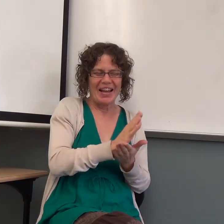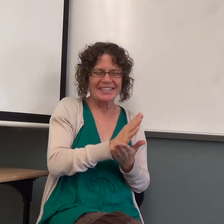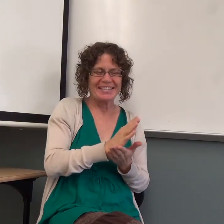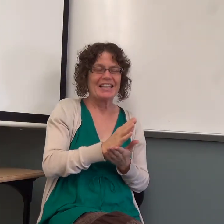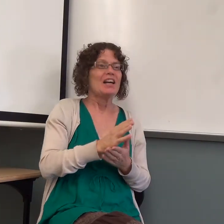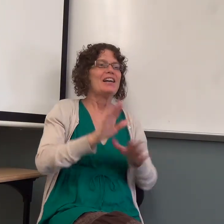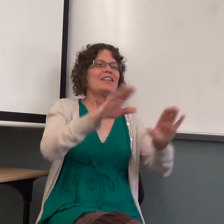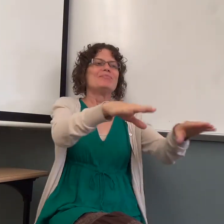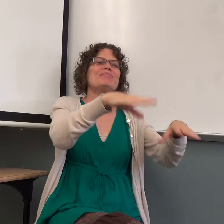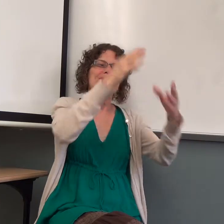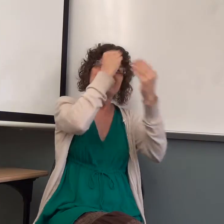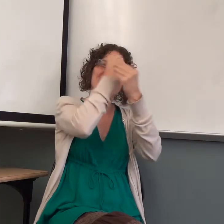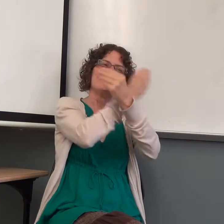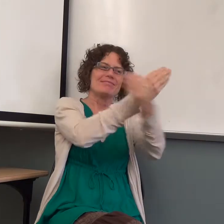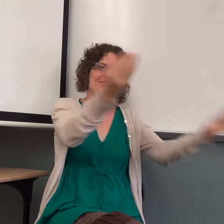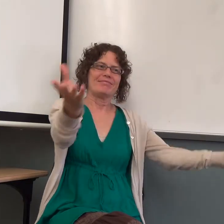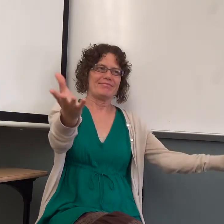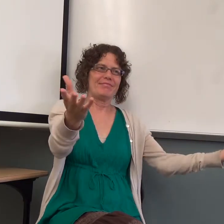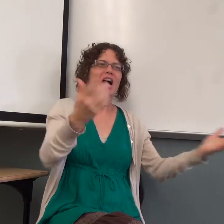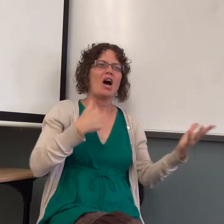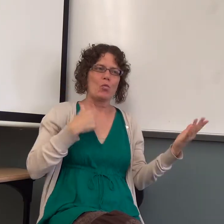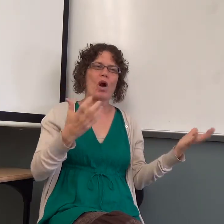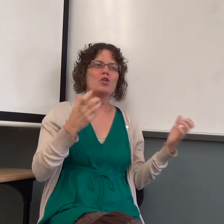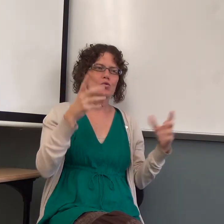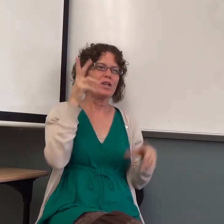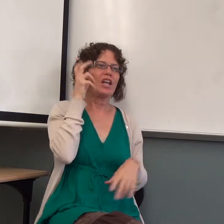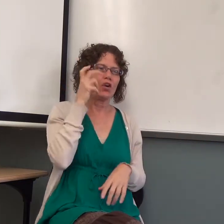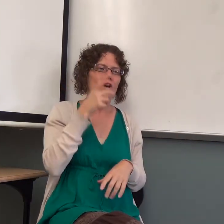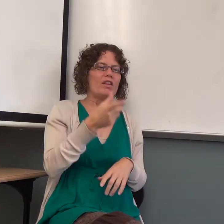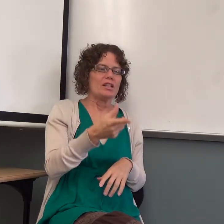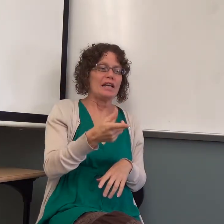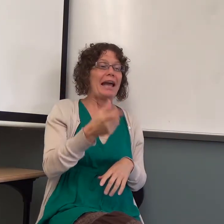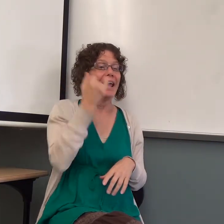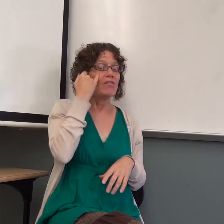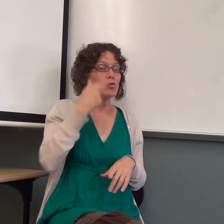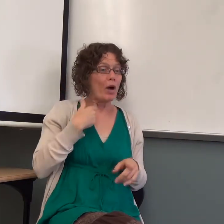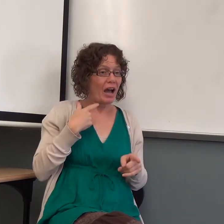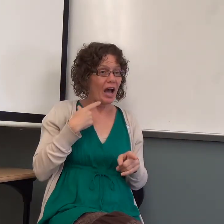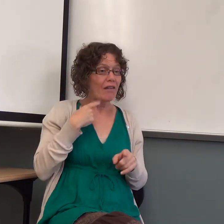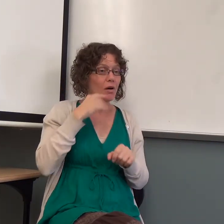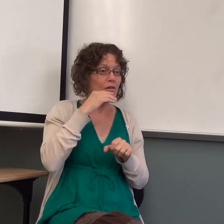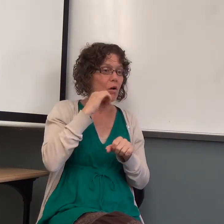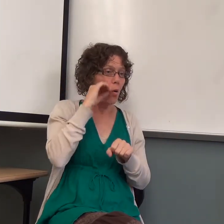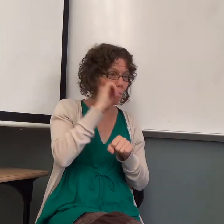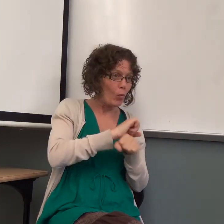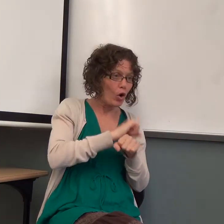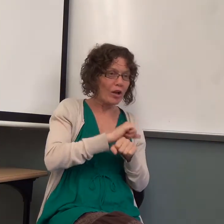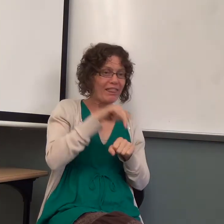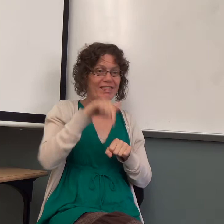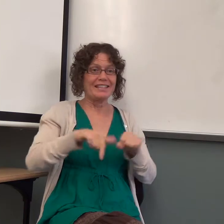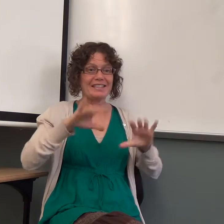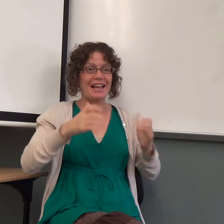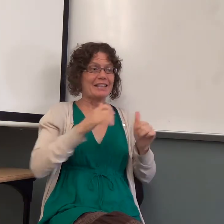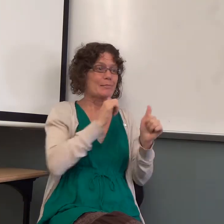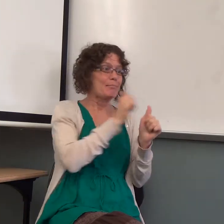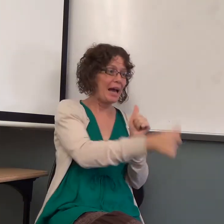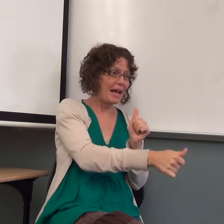I got it. Everything's. I want you to all hear this, okay? If you have an assignment, because we're in a pass, no pass situation, and because this class is